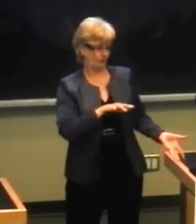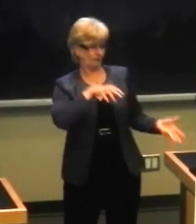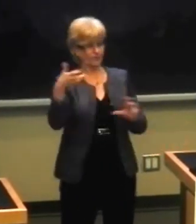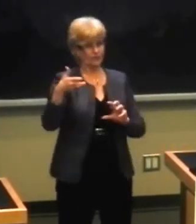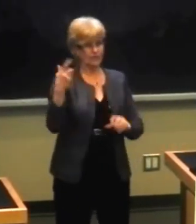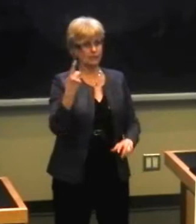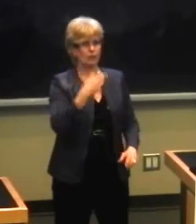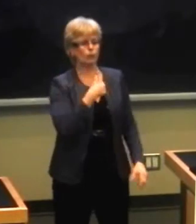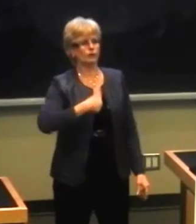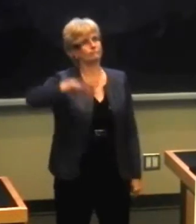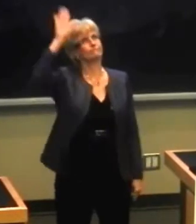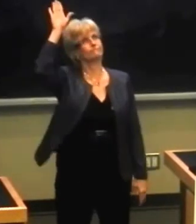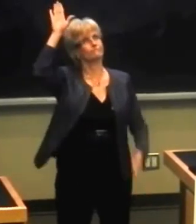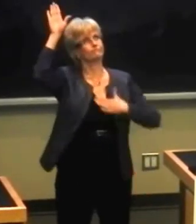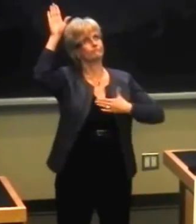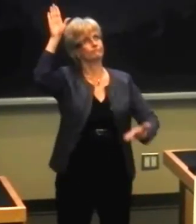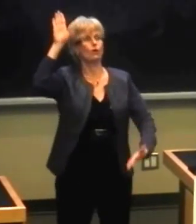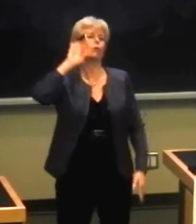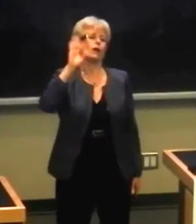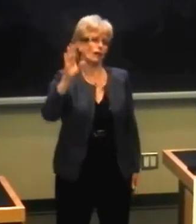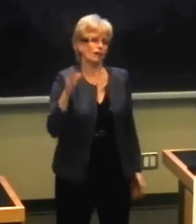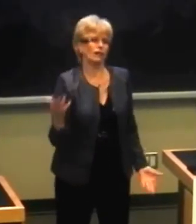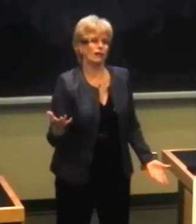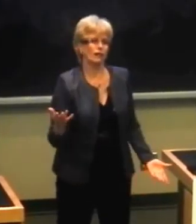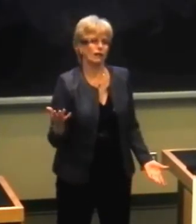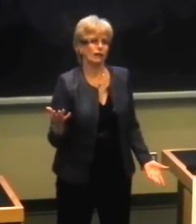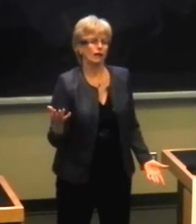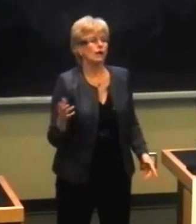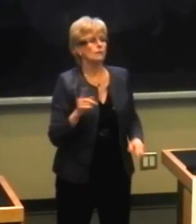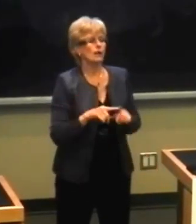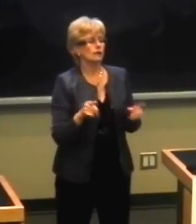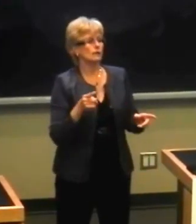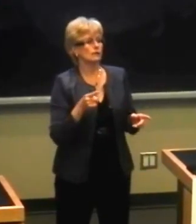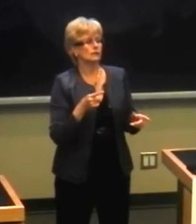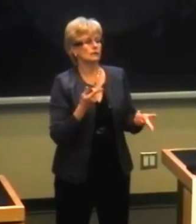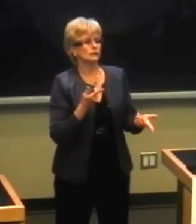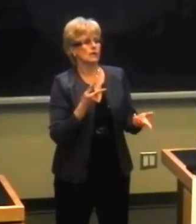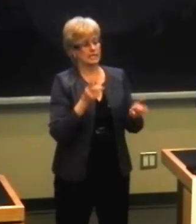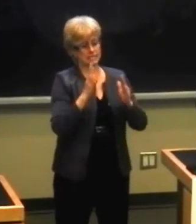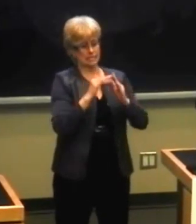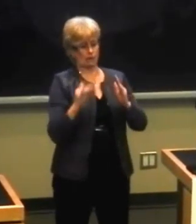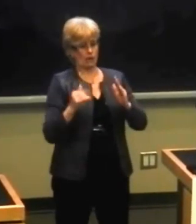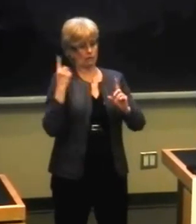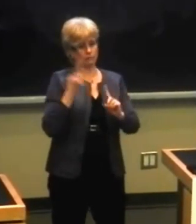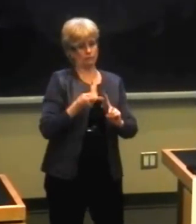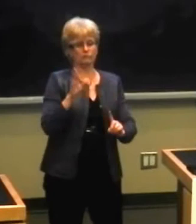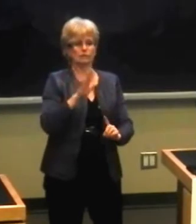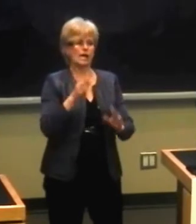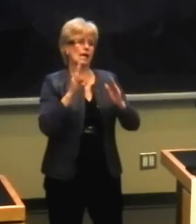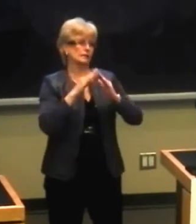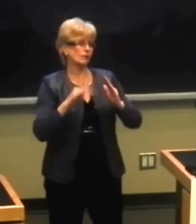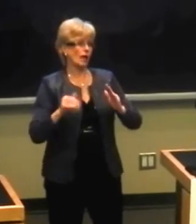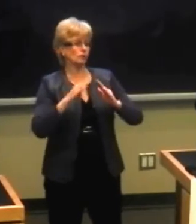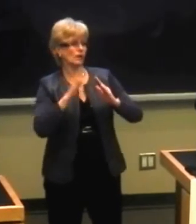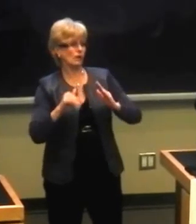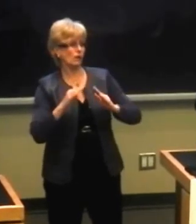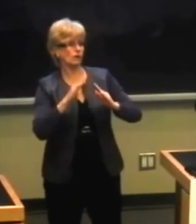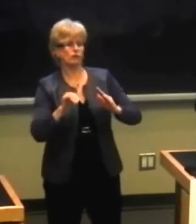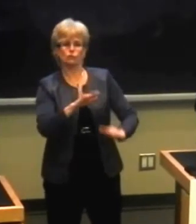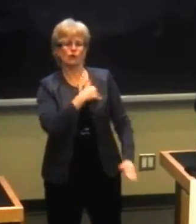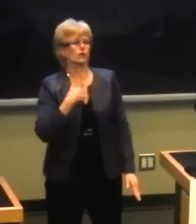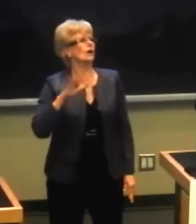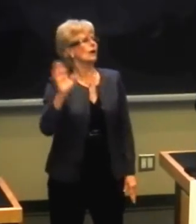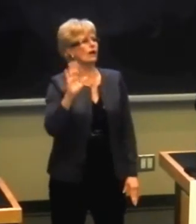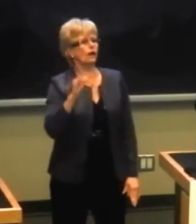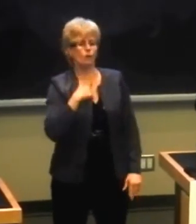we'll be the first to put our hands up. But it's also not about just downtown. There's far too much focus on just downtown Toronto. So here